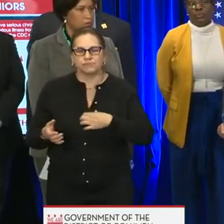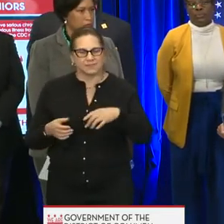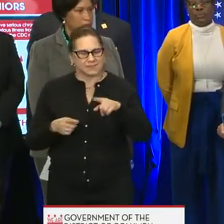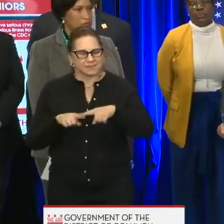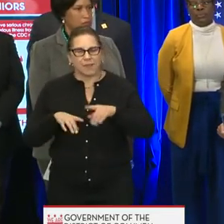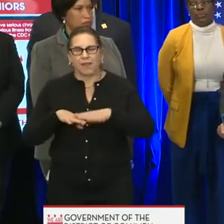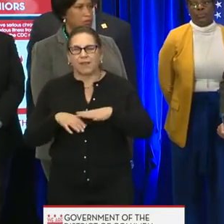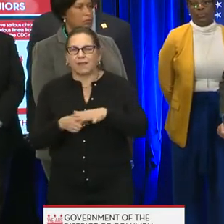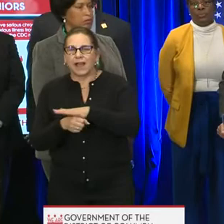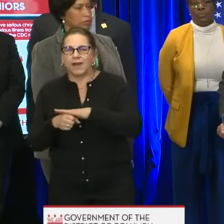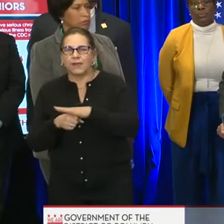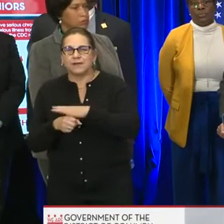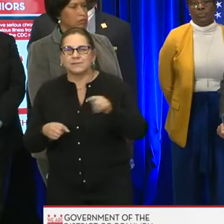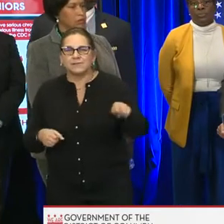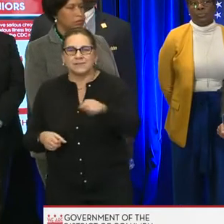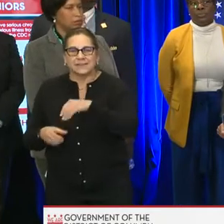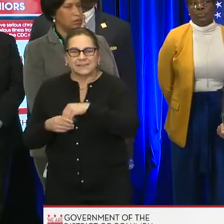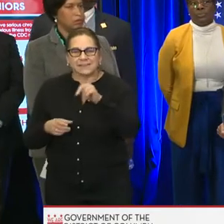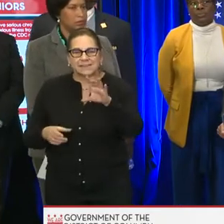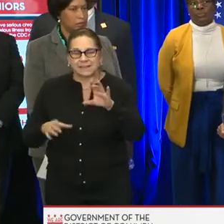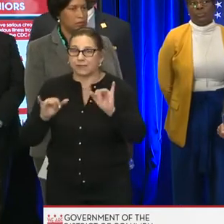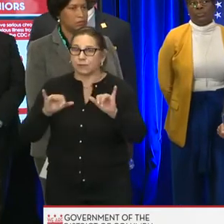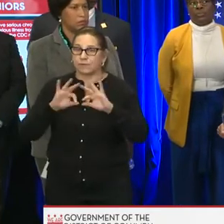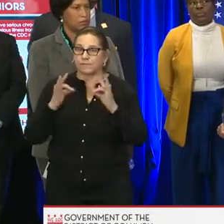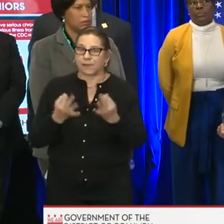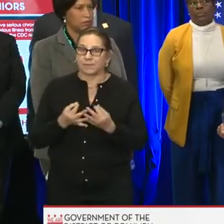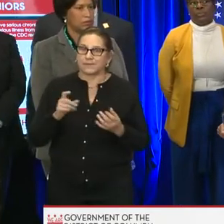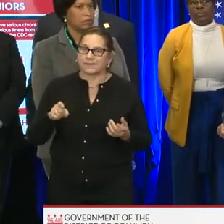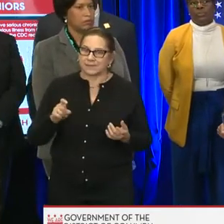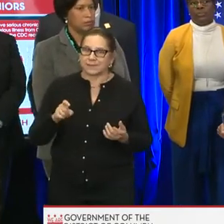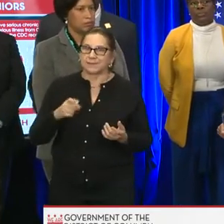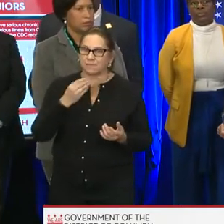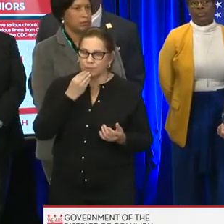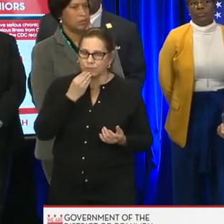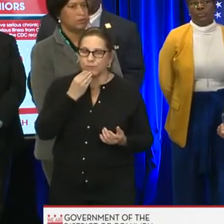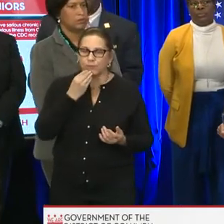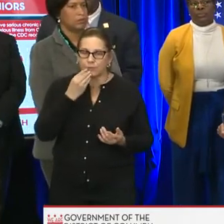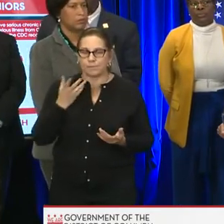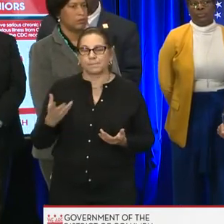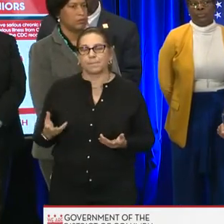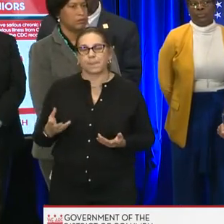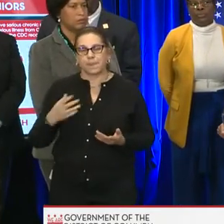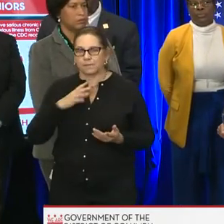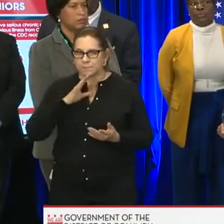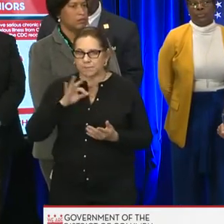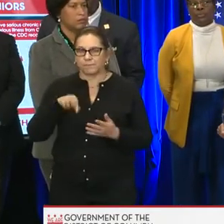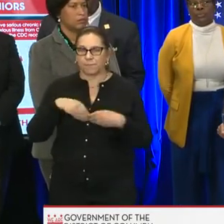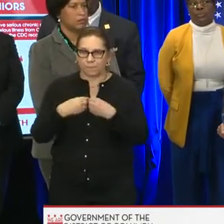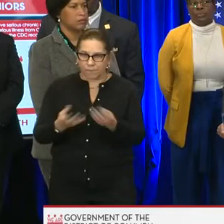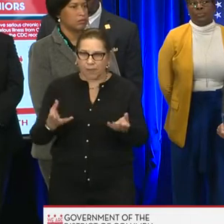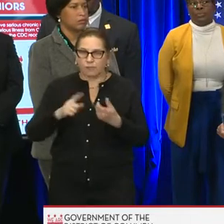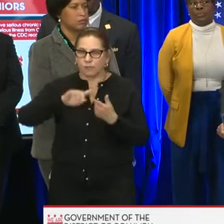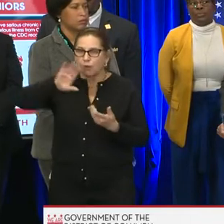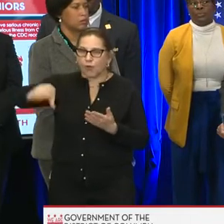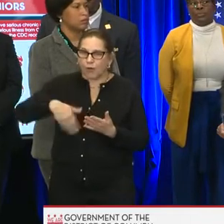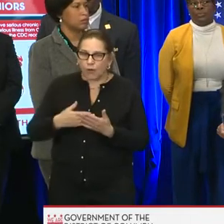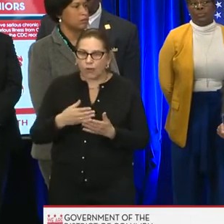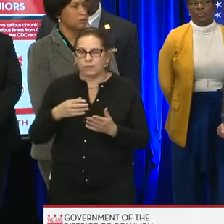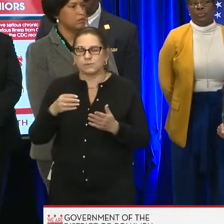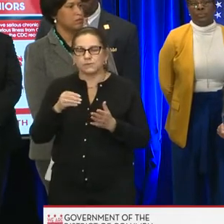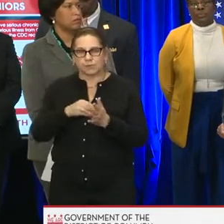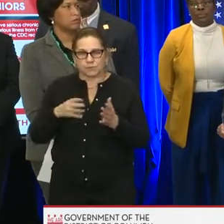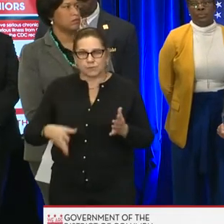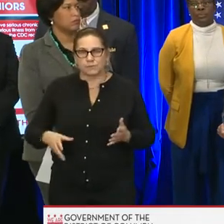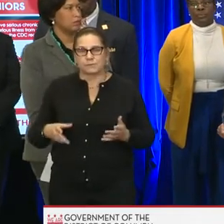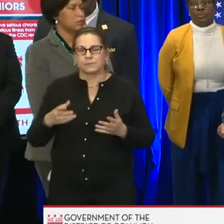be for all students in the district, and we've added additional sites to ensure that we touch all of our students that may